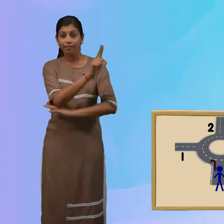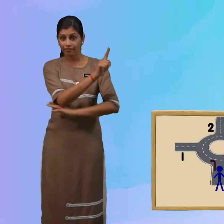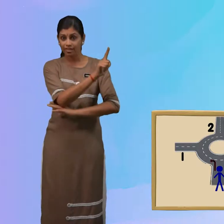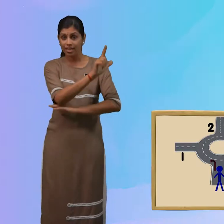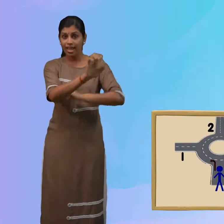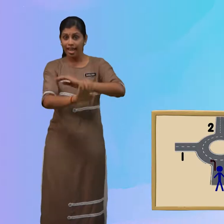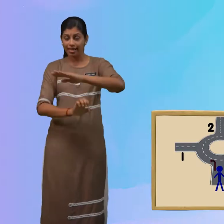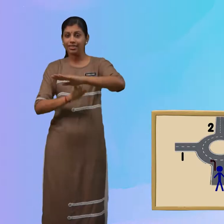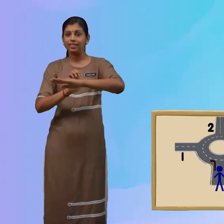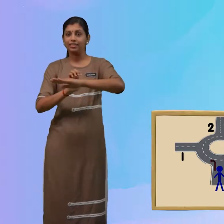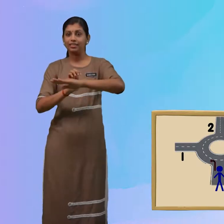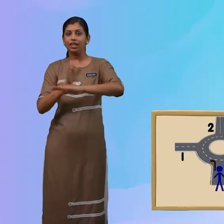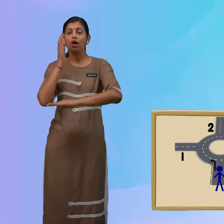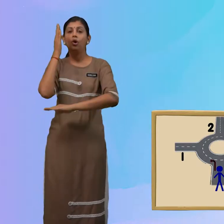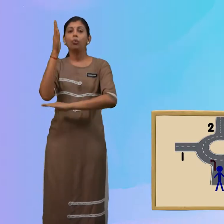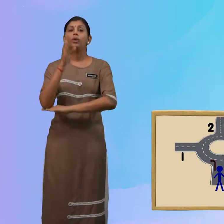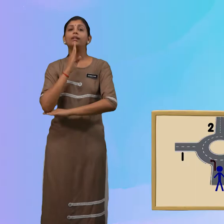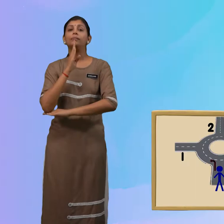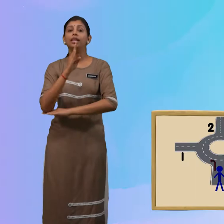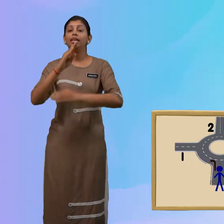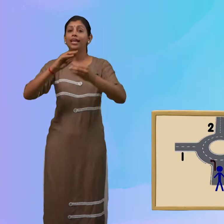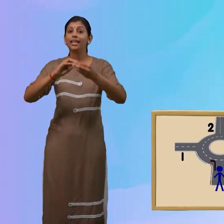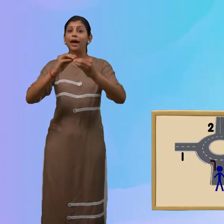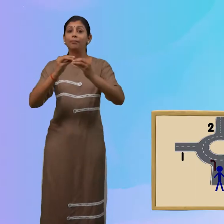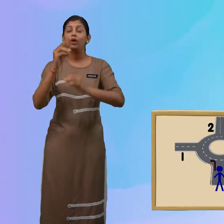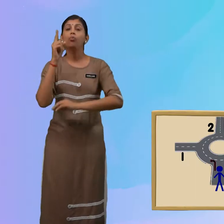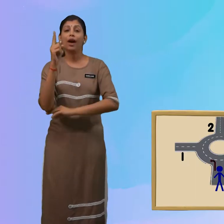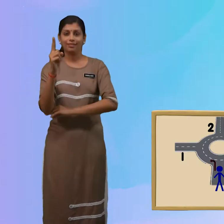left exit will be number 1.